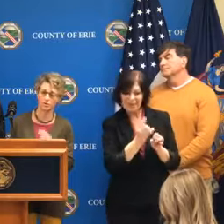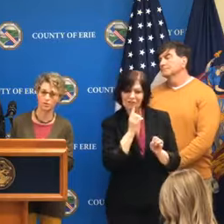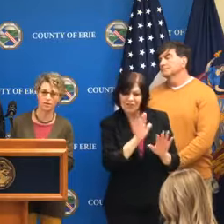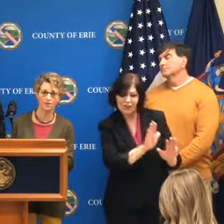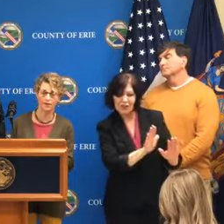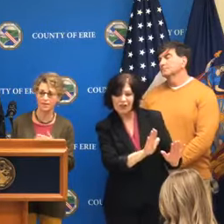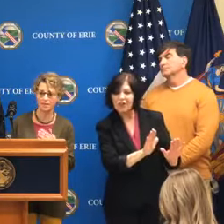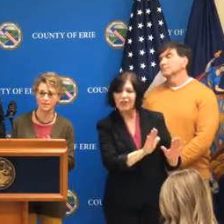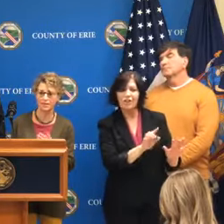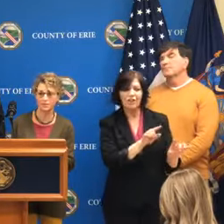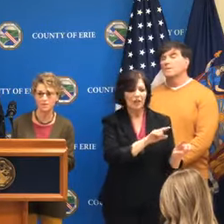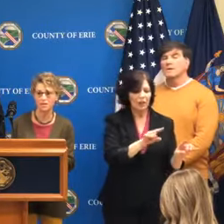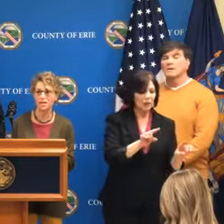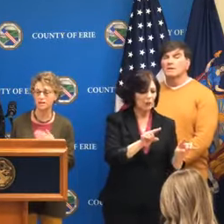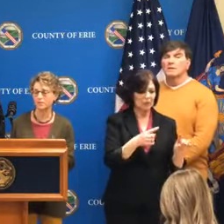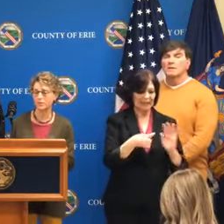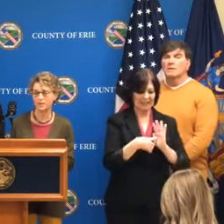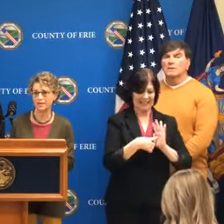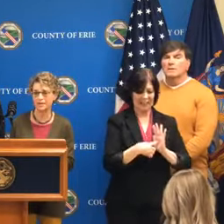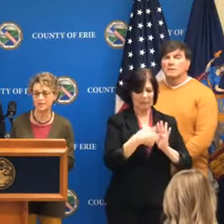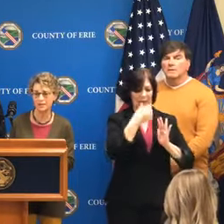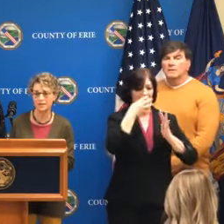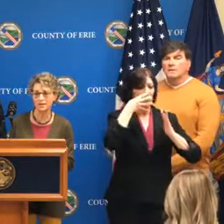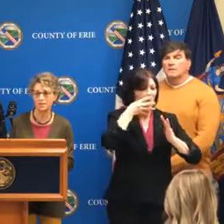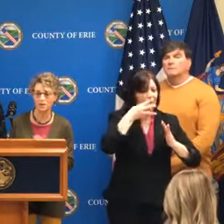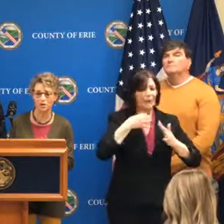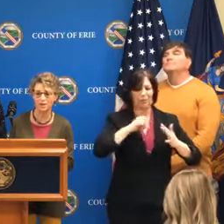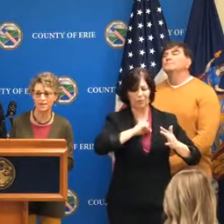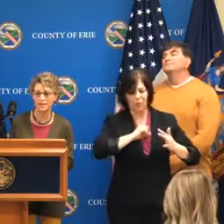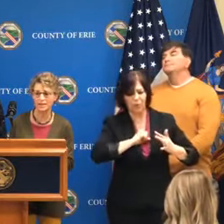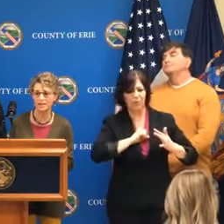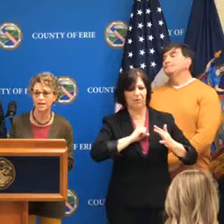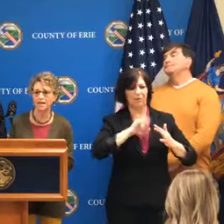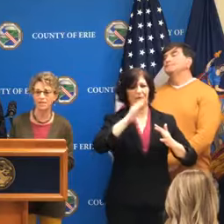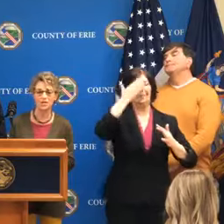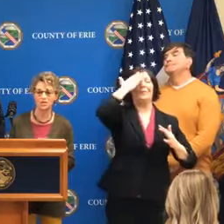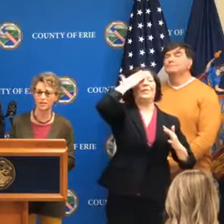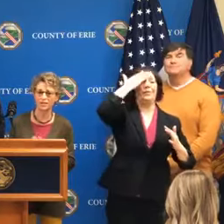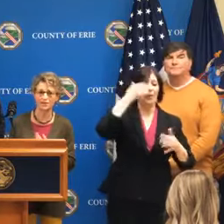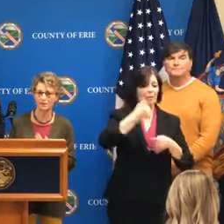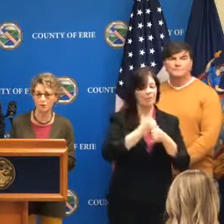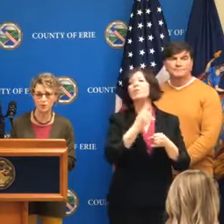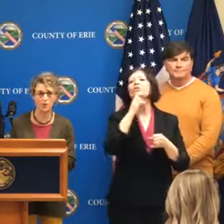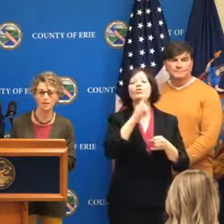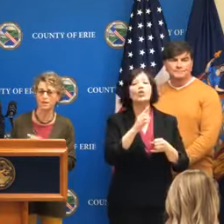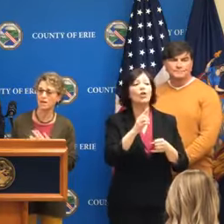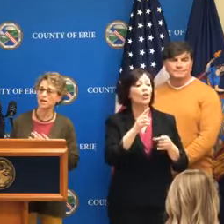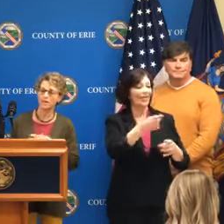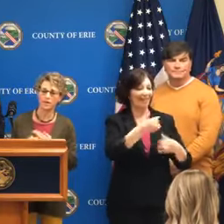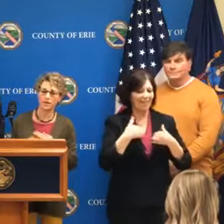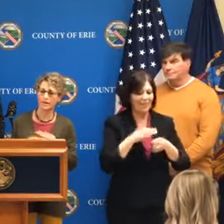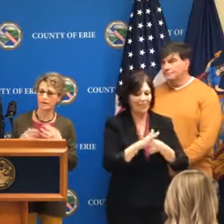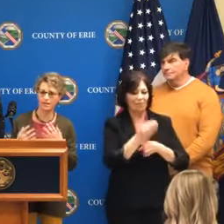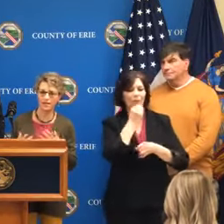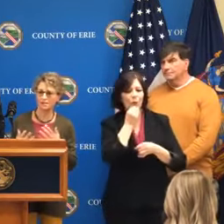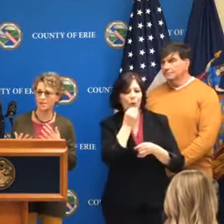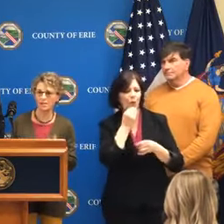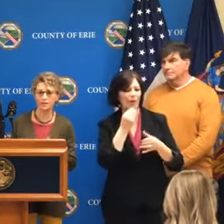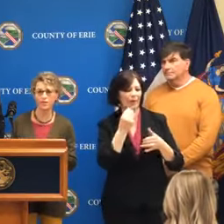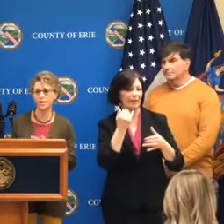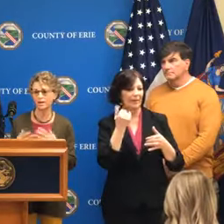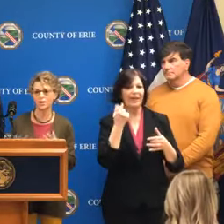that screening for any type of symptoms that could be consistent with COVID-19, making sure that they have the food and, if they need